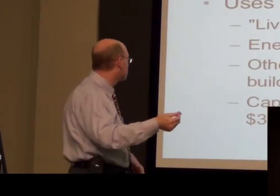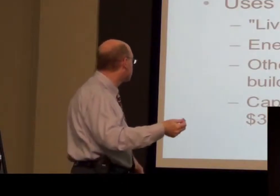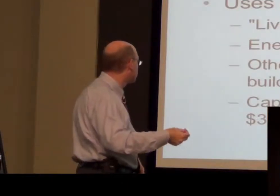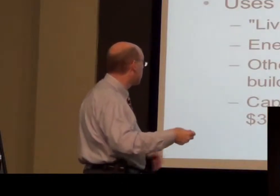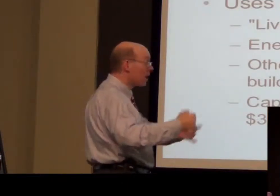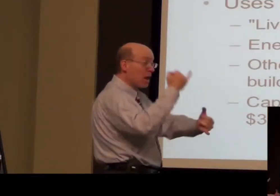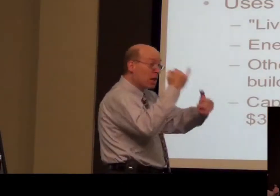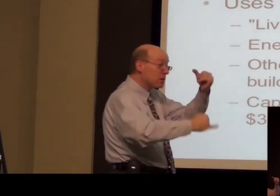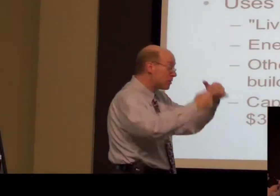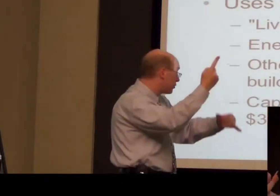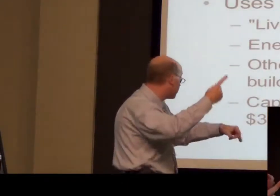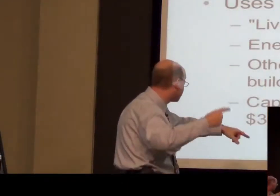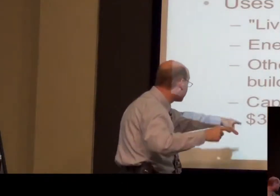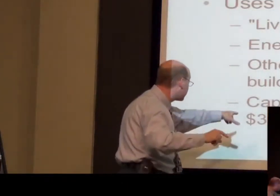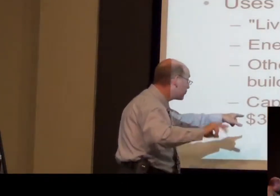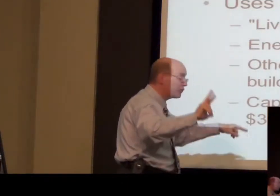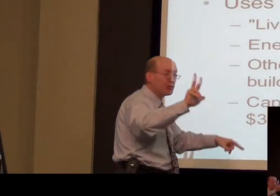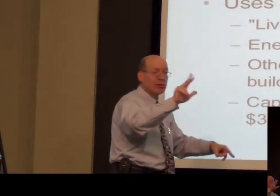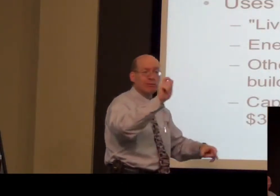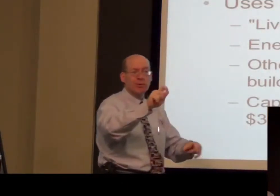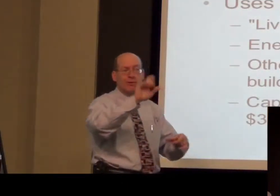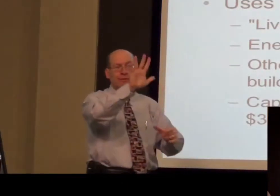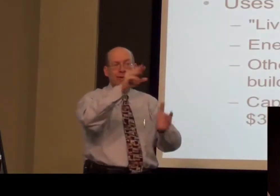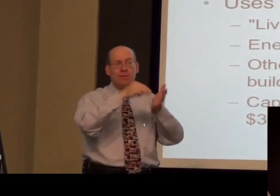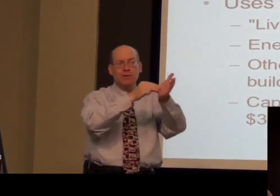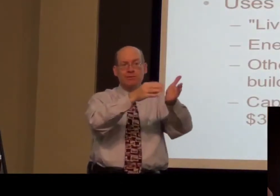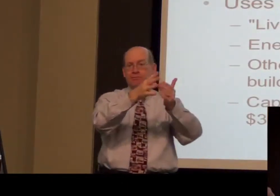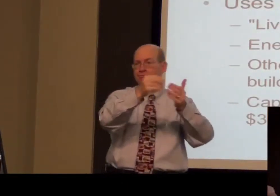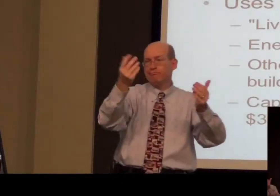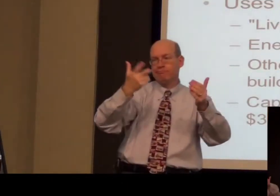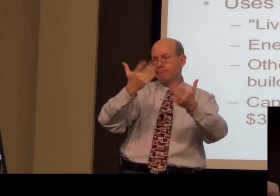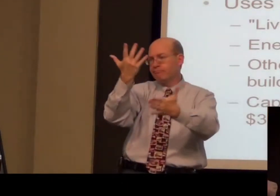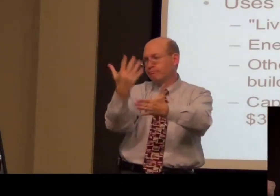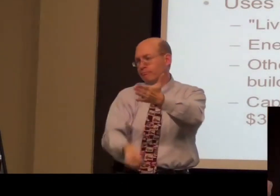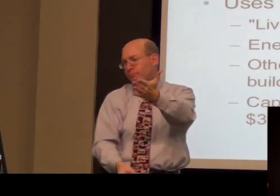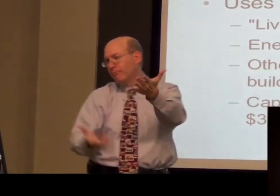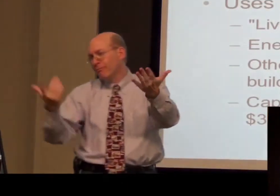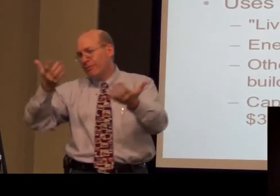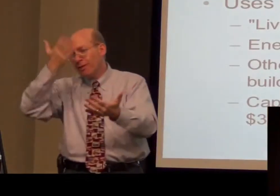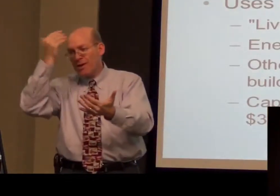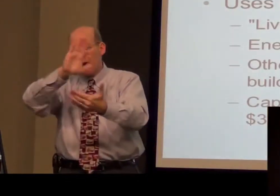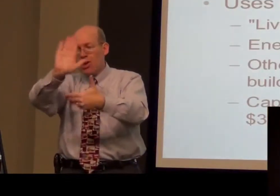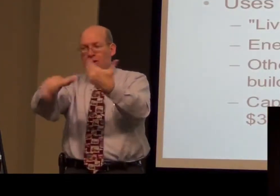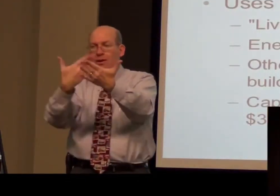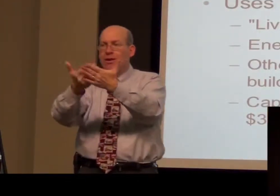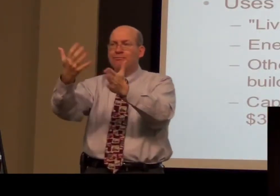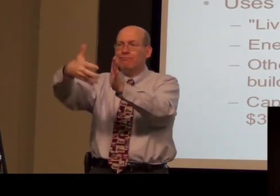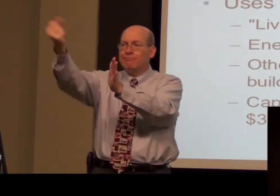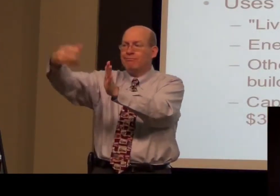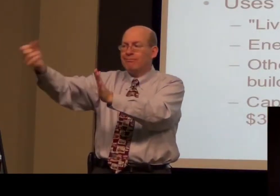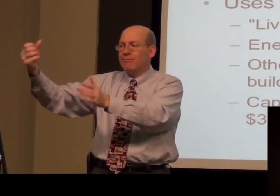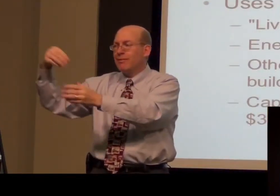seemed to be the best idea. But then that last $3.5